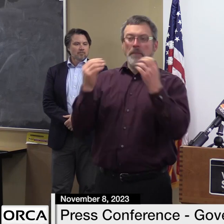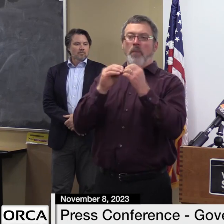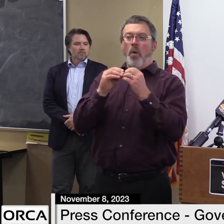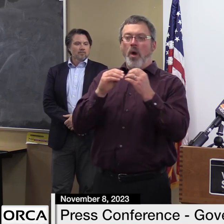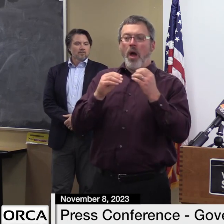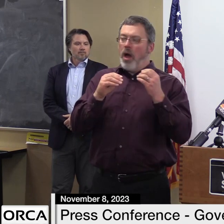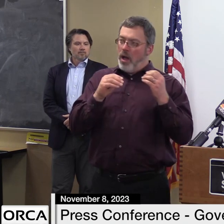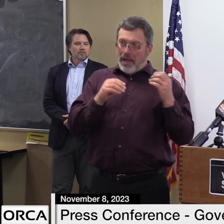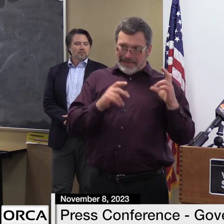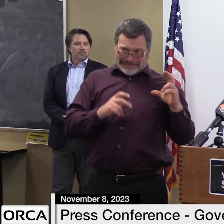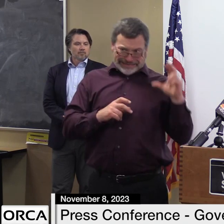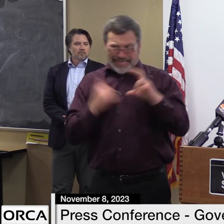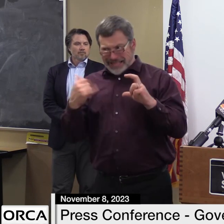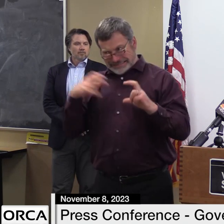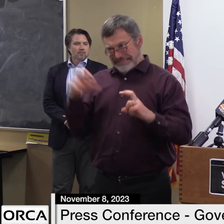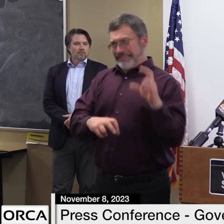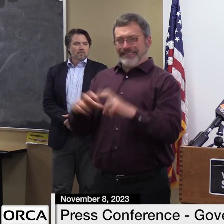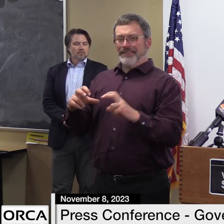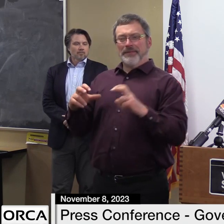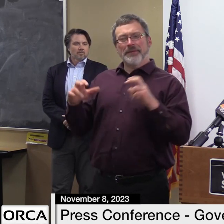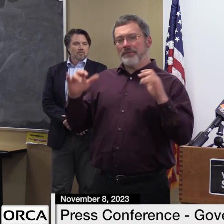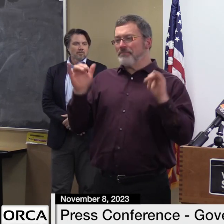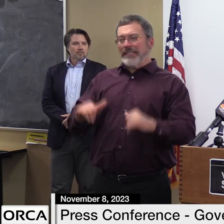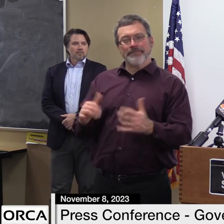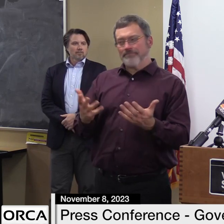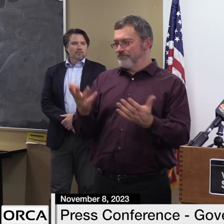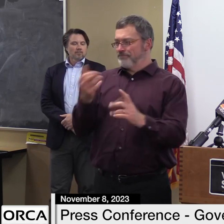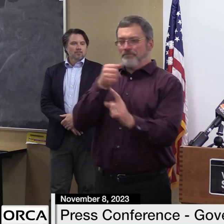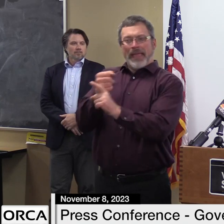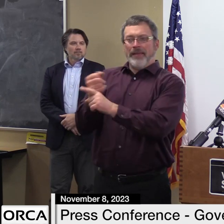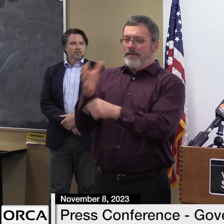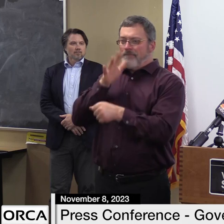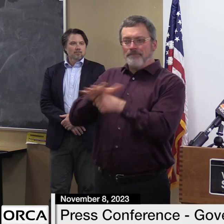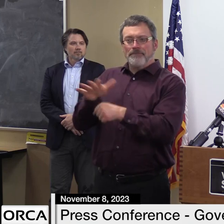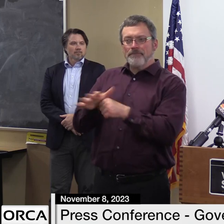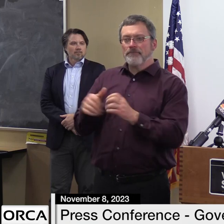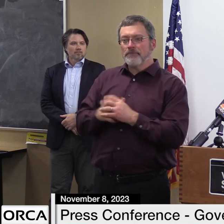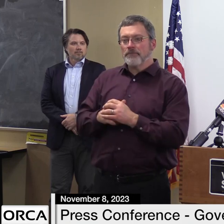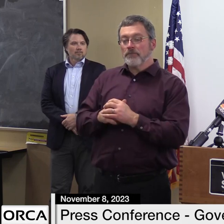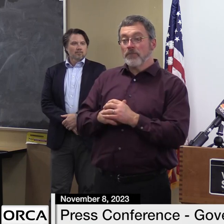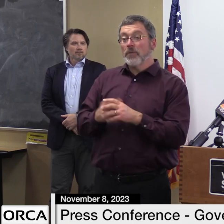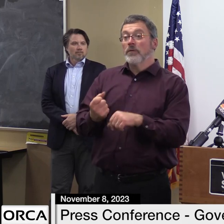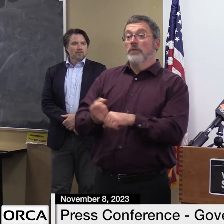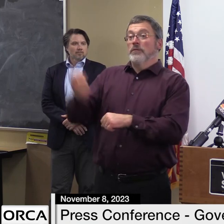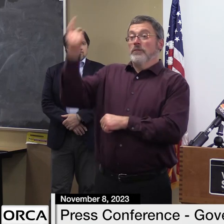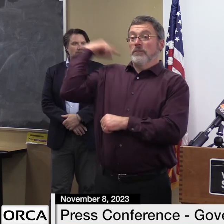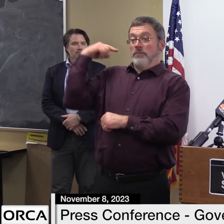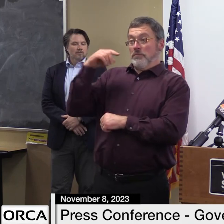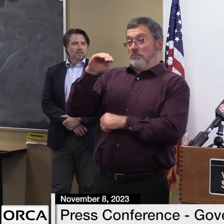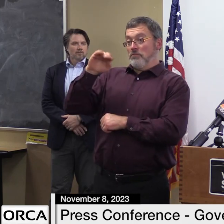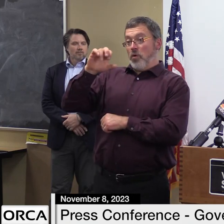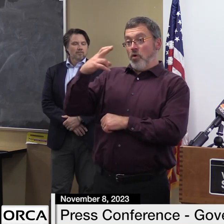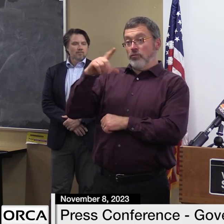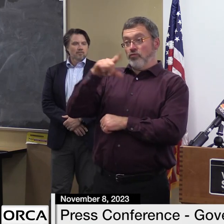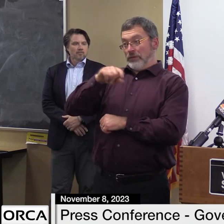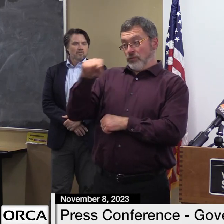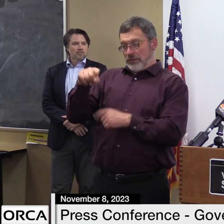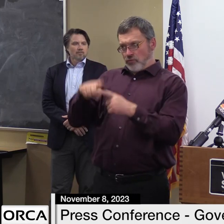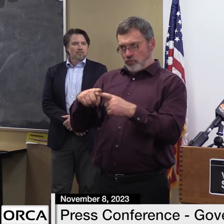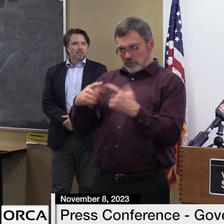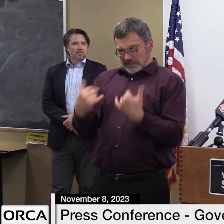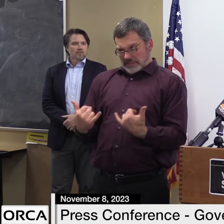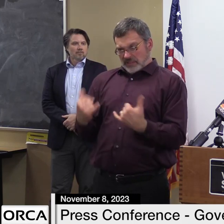leave a deficit. From March 2020 through October of this year, we've invested nearly